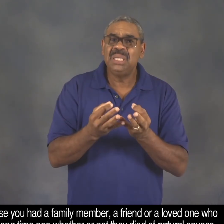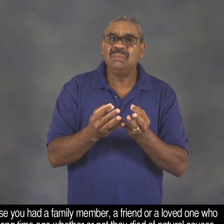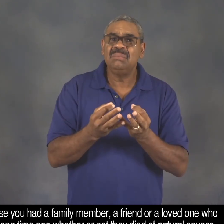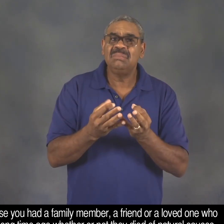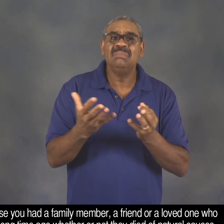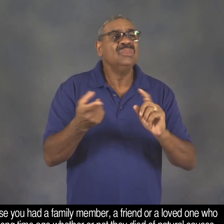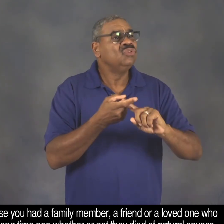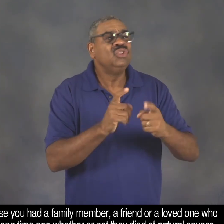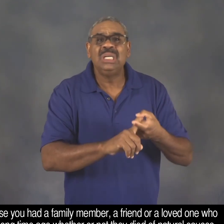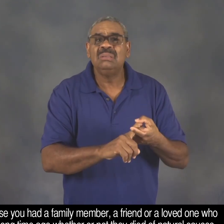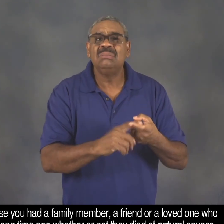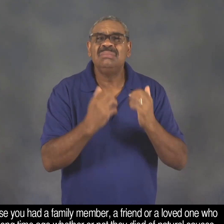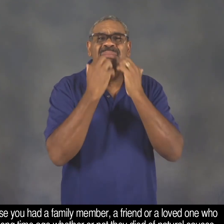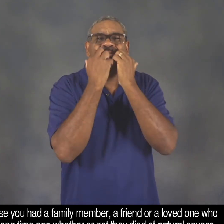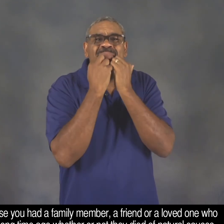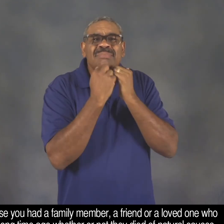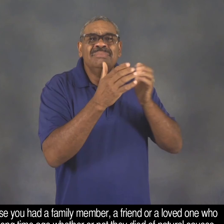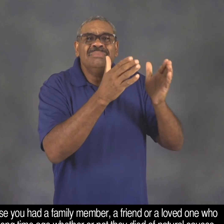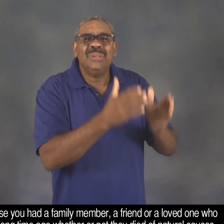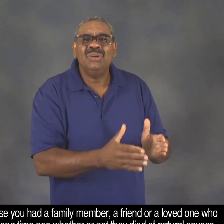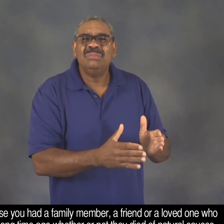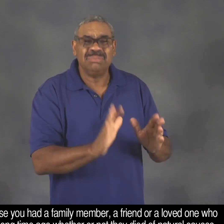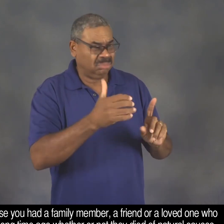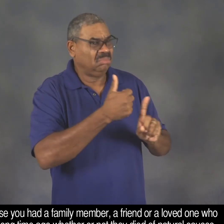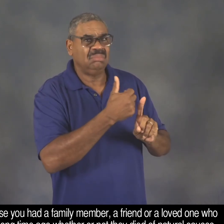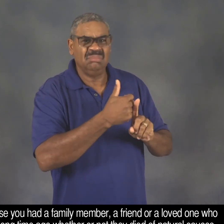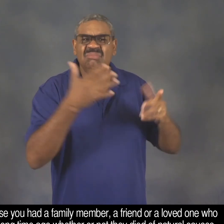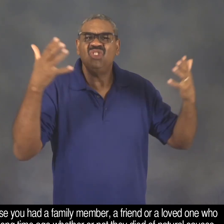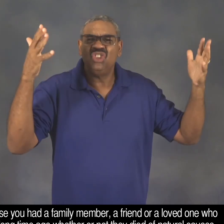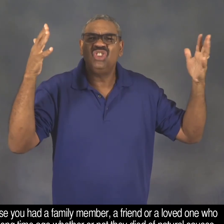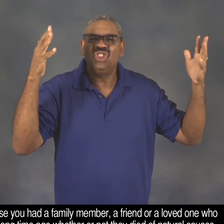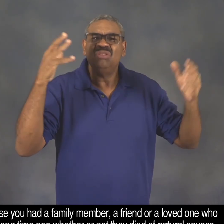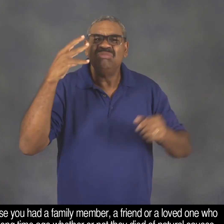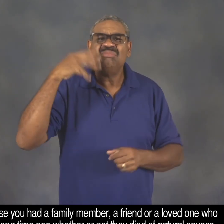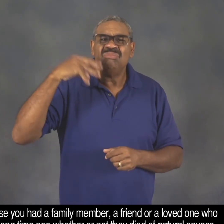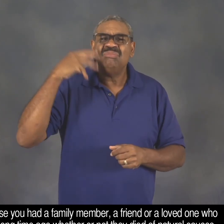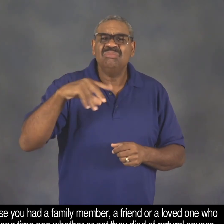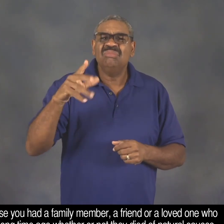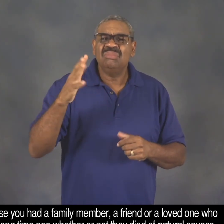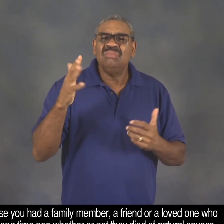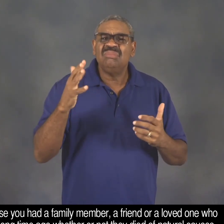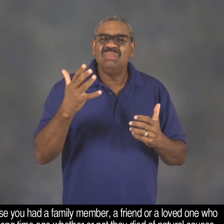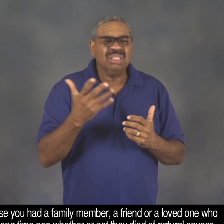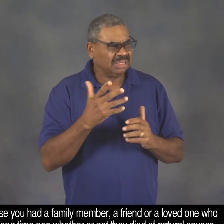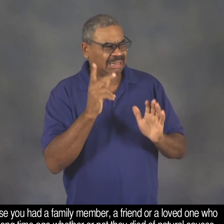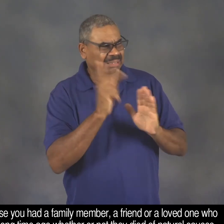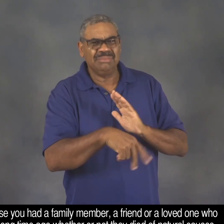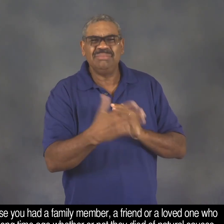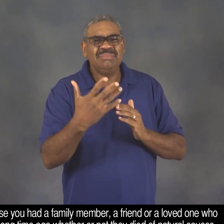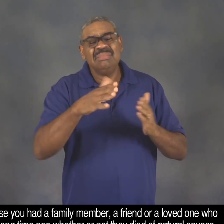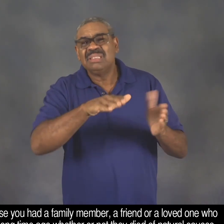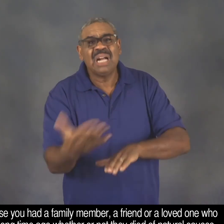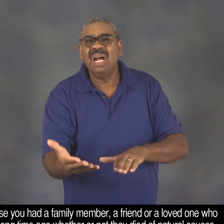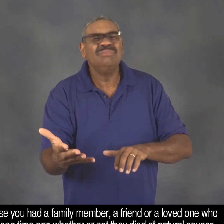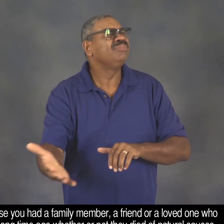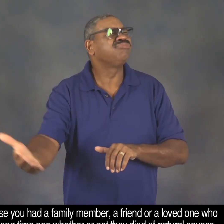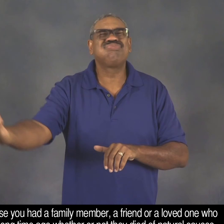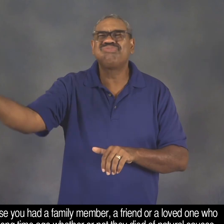Suppose you had a family member, a friend, or a loved one who died a long time ago, whether or not they died of natural